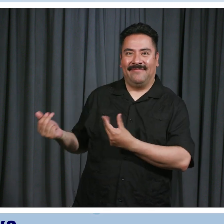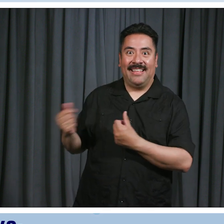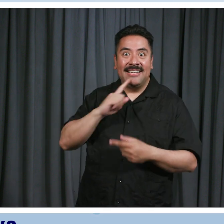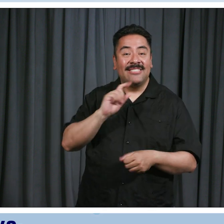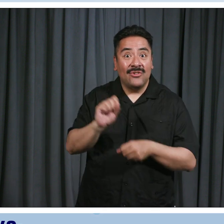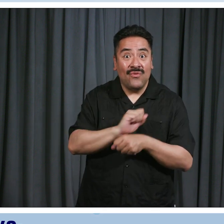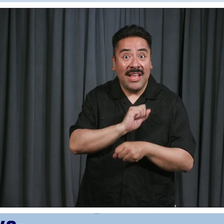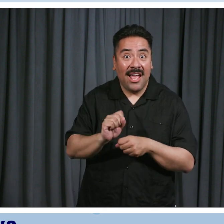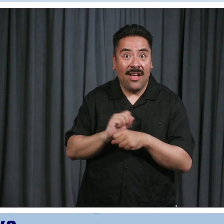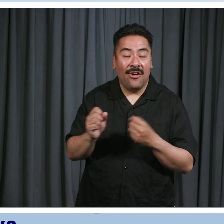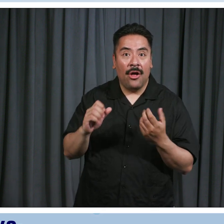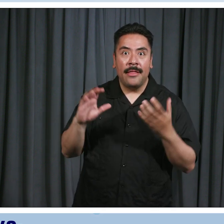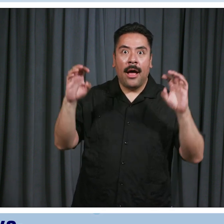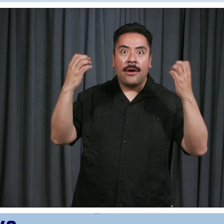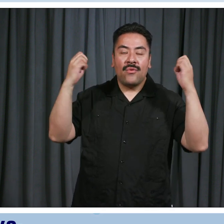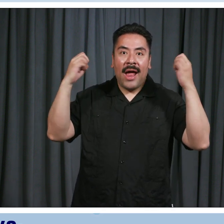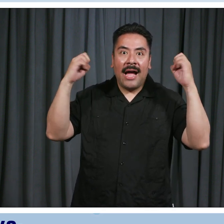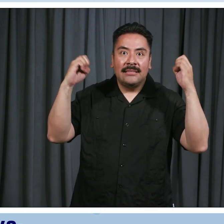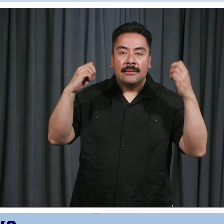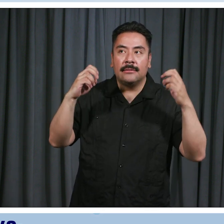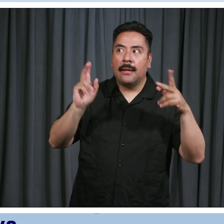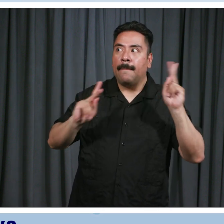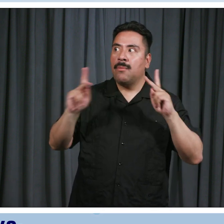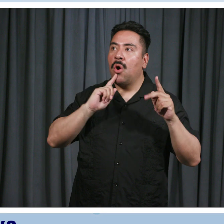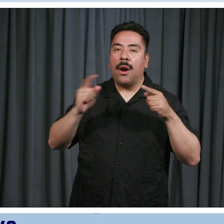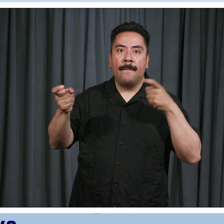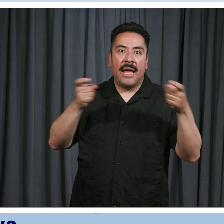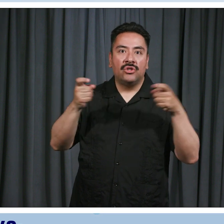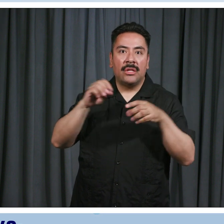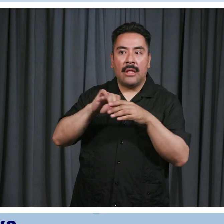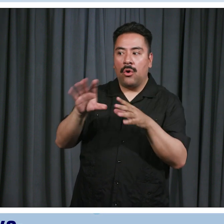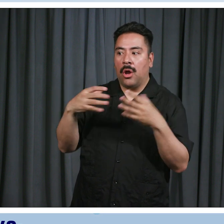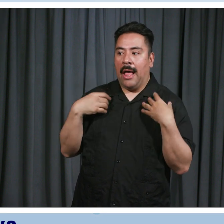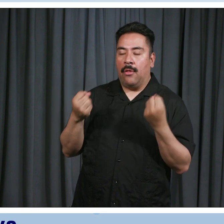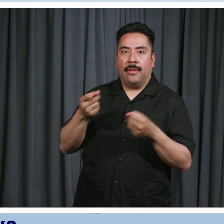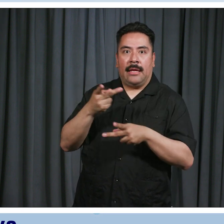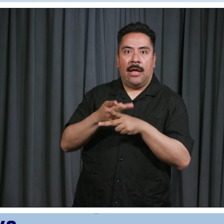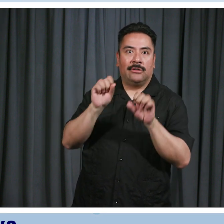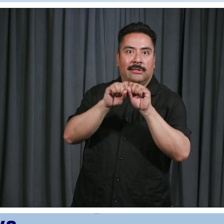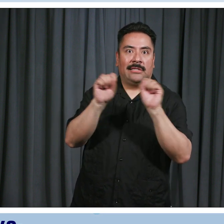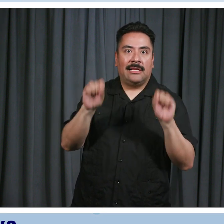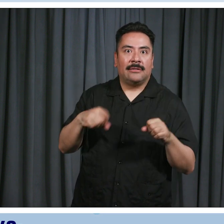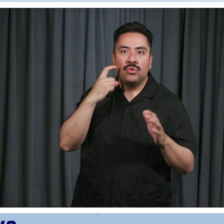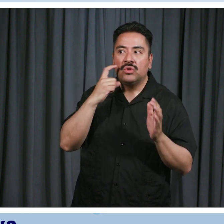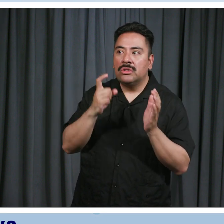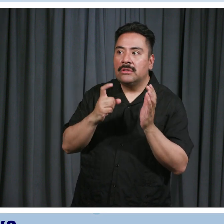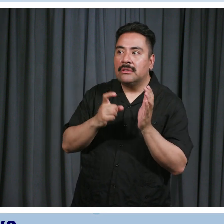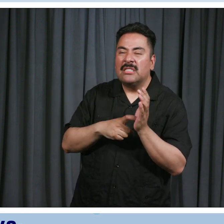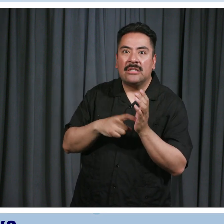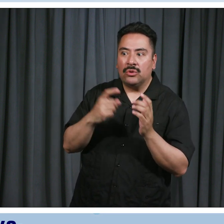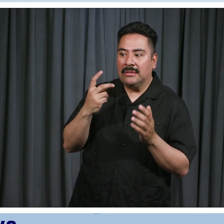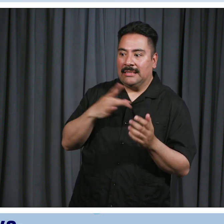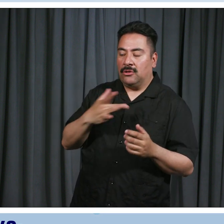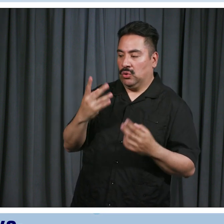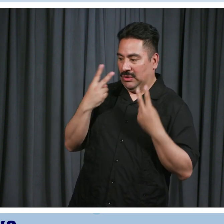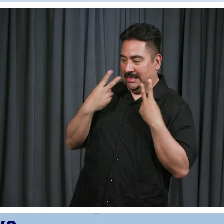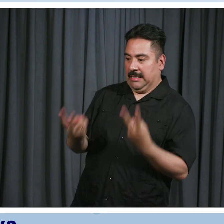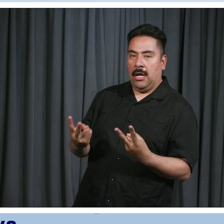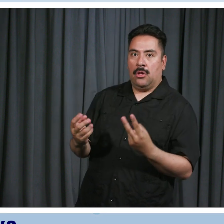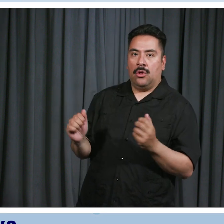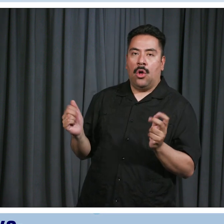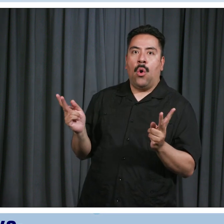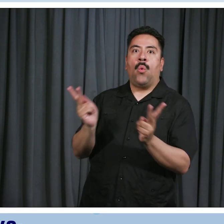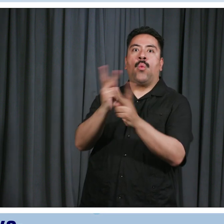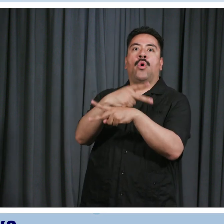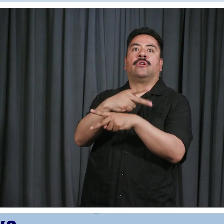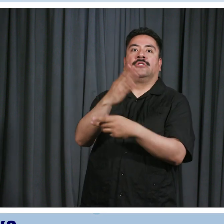real. Like the crisis that people are managing in those healthcare systems you're seeing the worst part of people. You know, you're seeing the worst